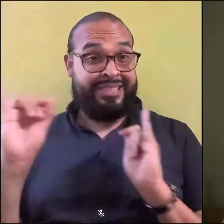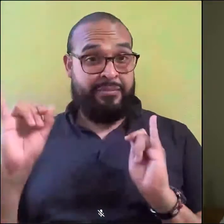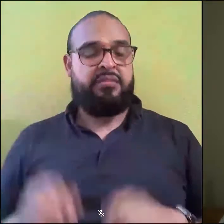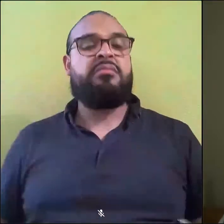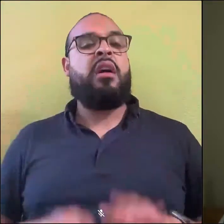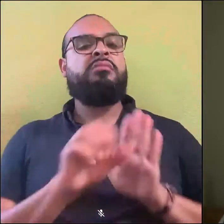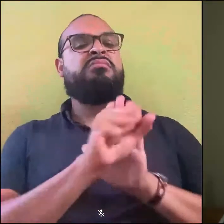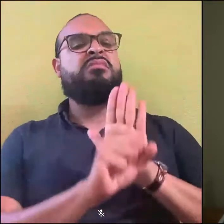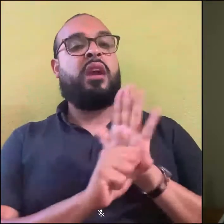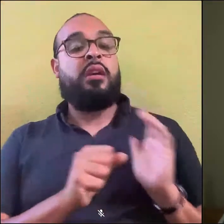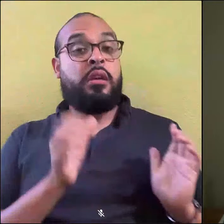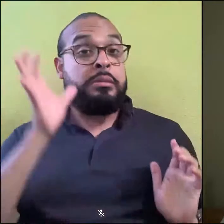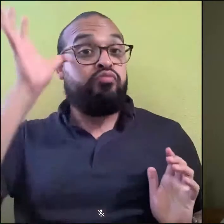living,